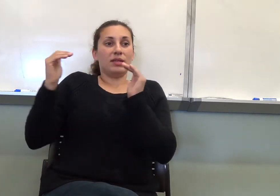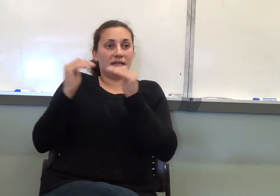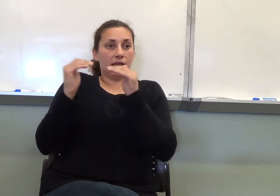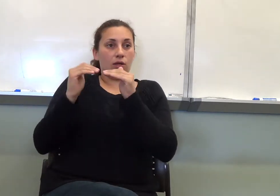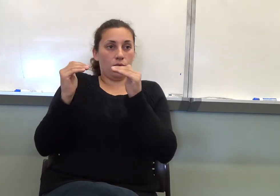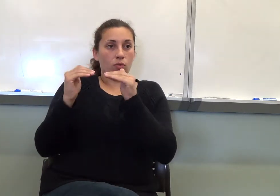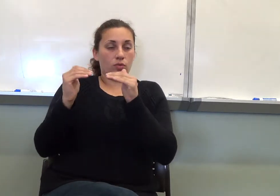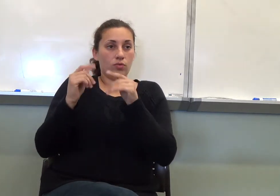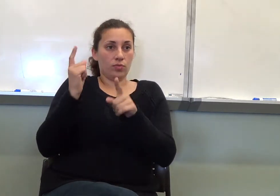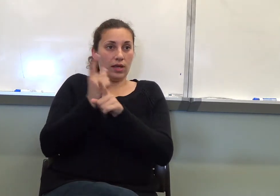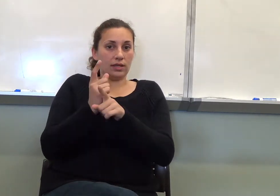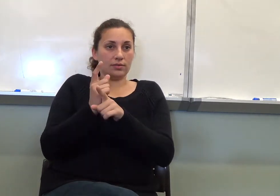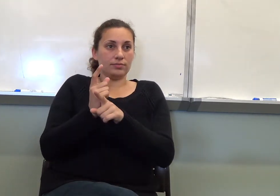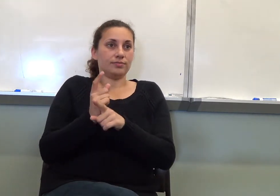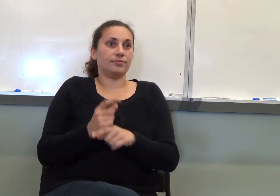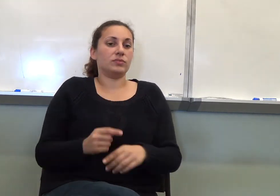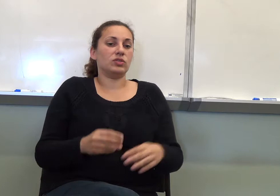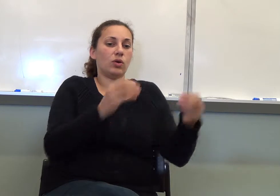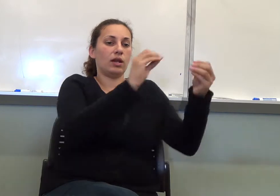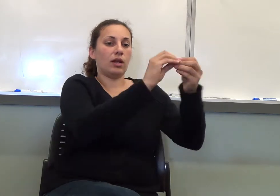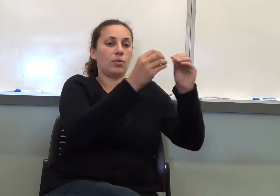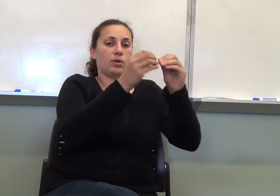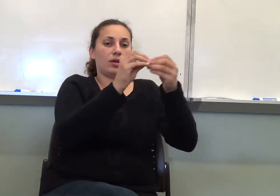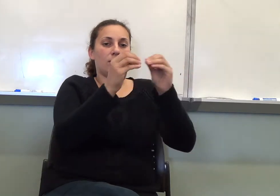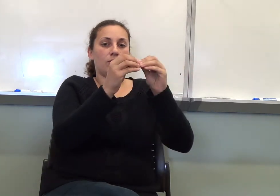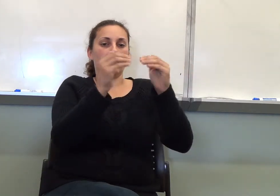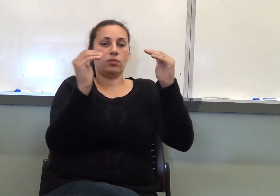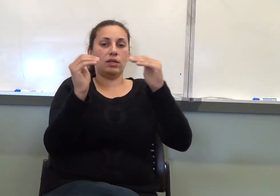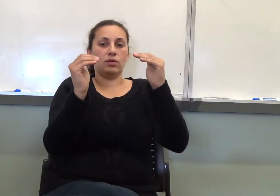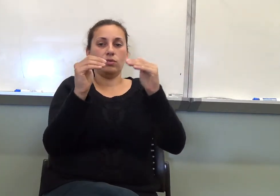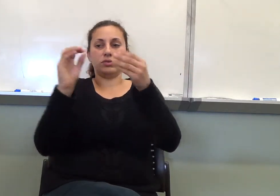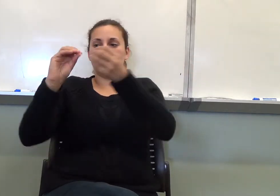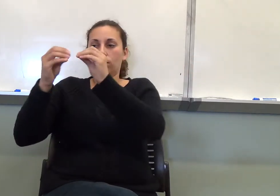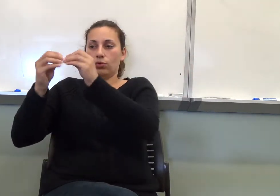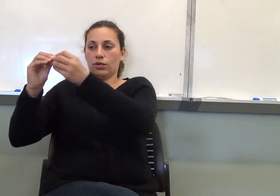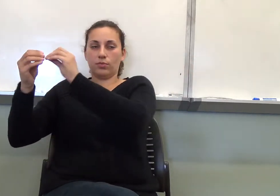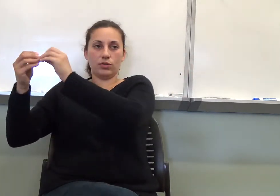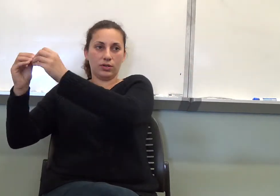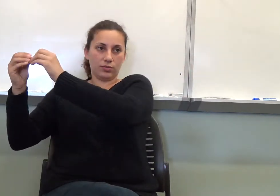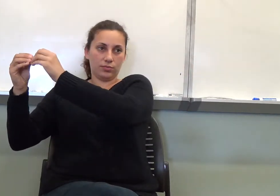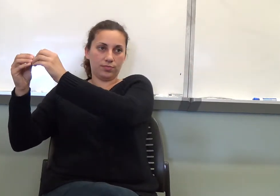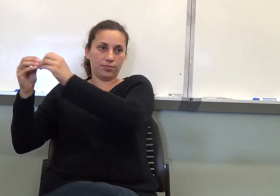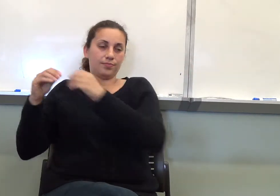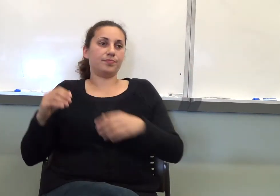equation, huh? And another one equally ugly over here. And you're going to be asked to solve the equation.